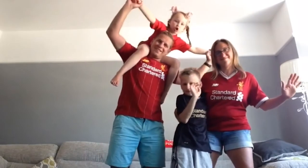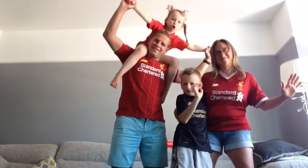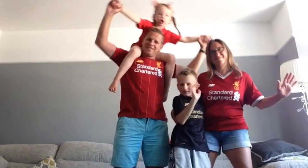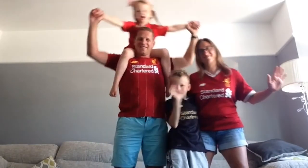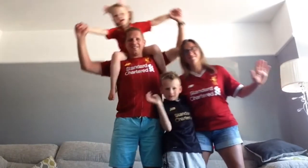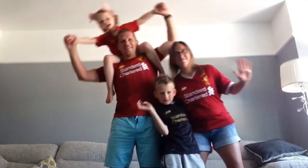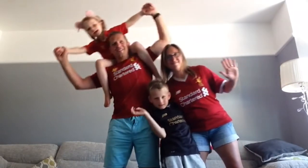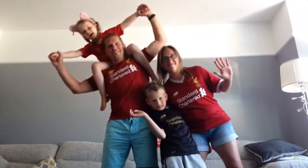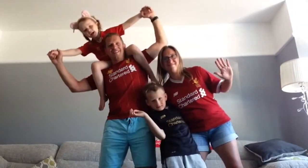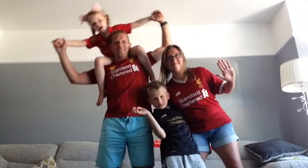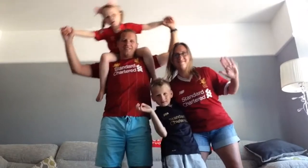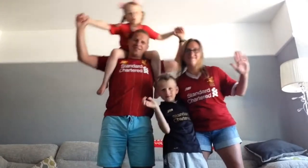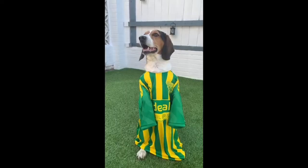on through the